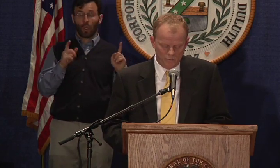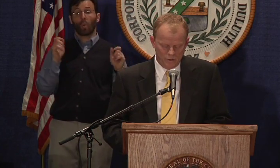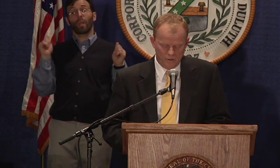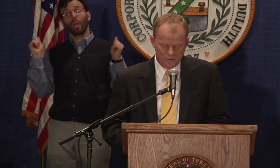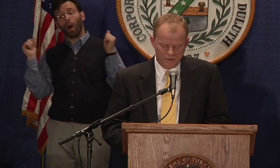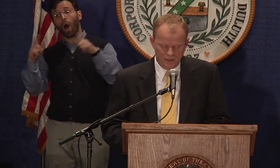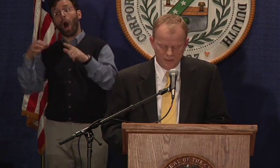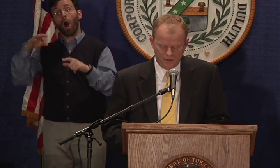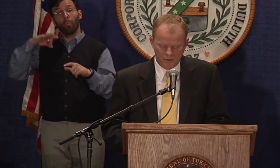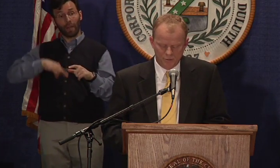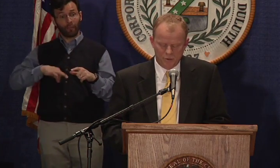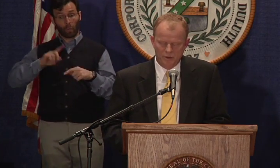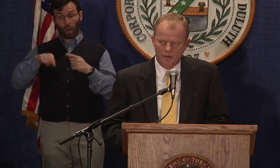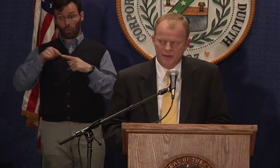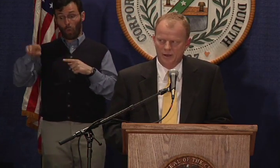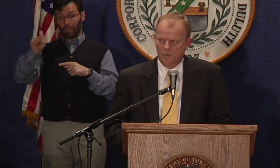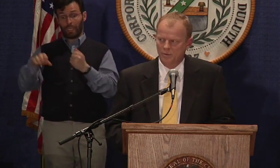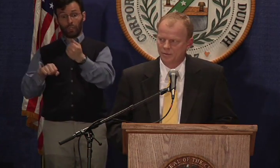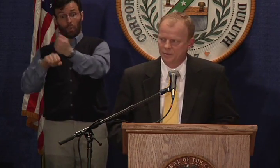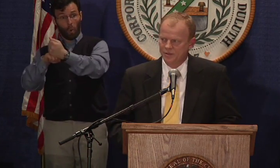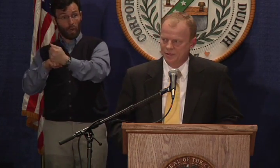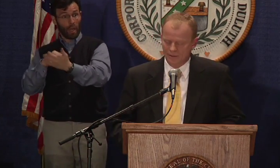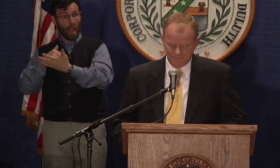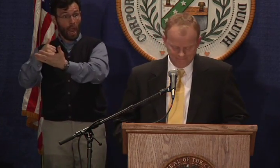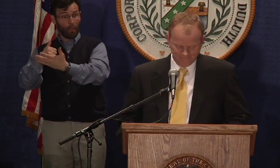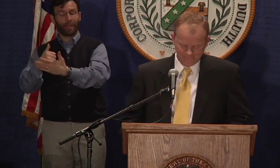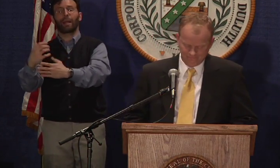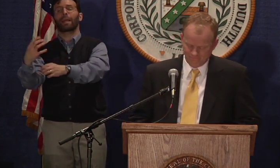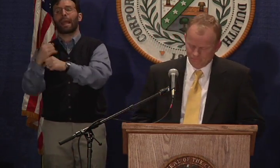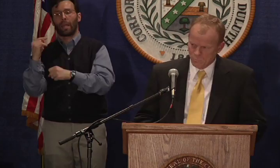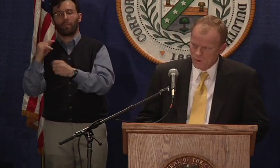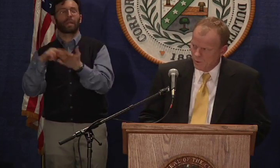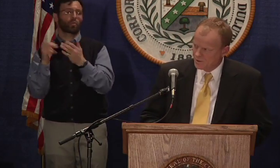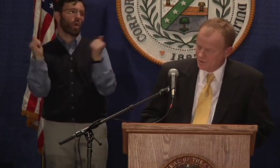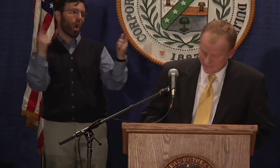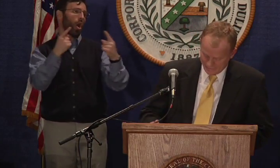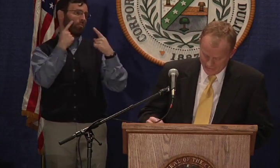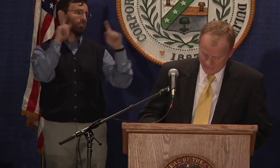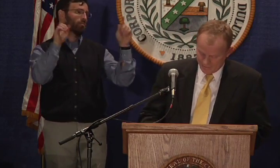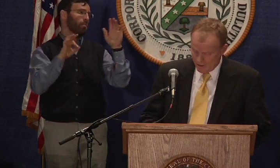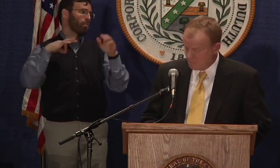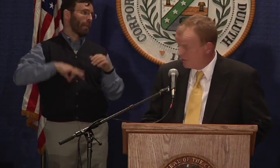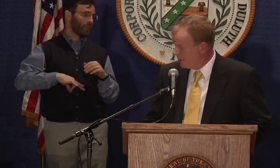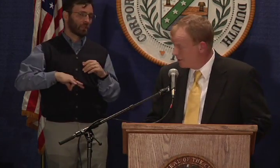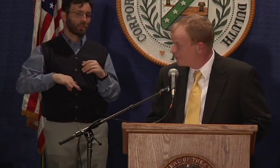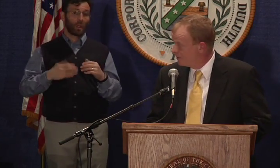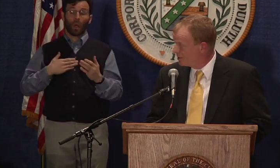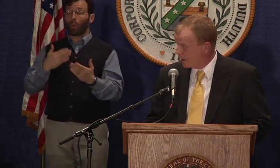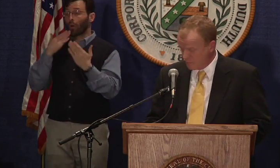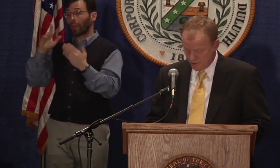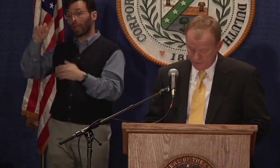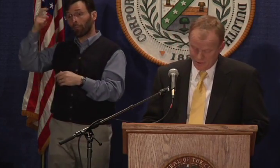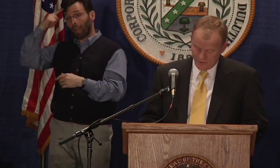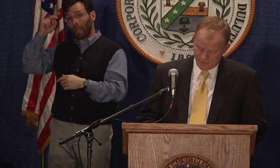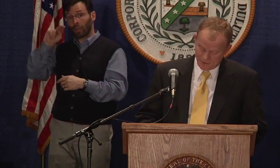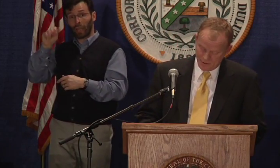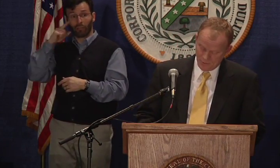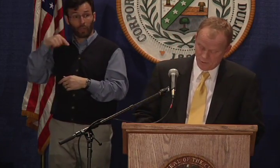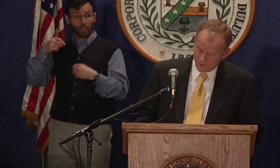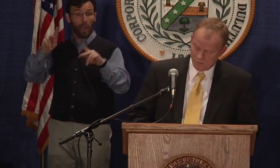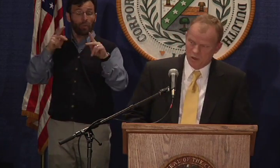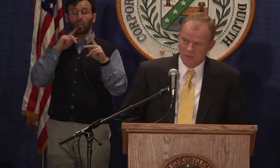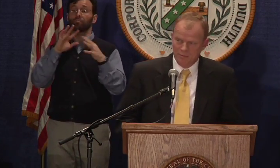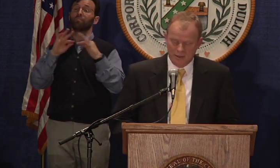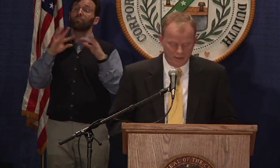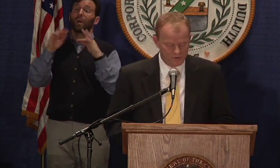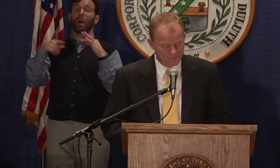benefit when those in need of our support and help receive it." Once again, I'd like to thank Mayor Ness for this opportunity to say a